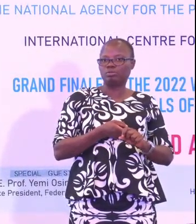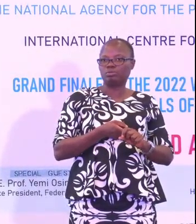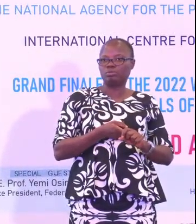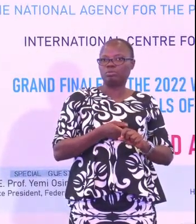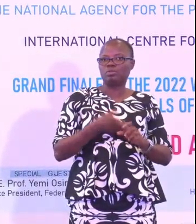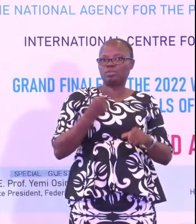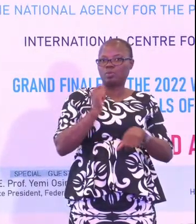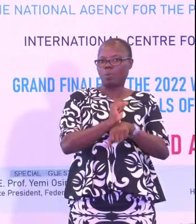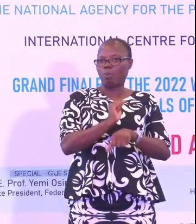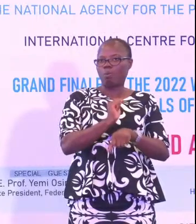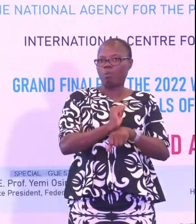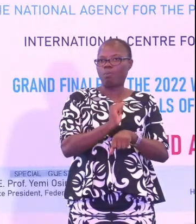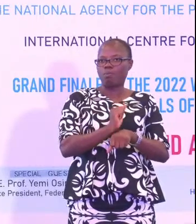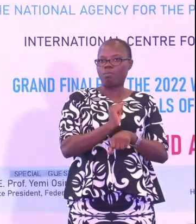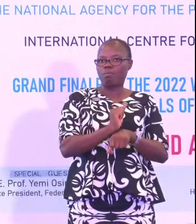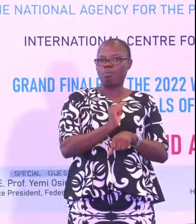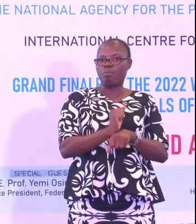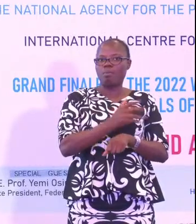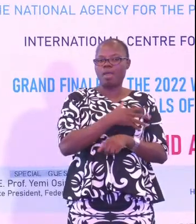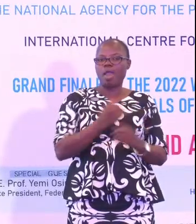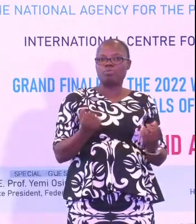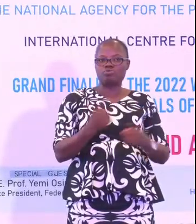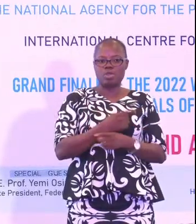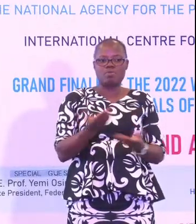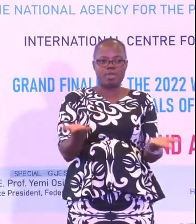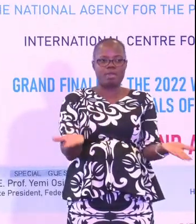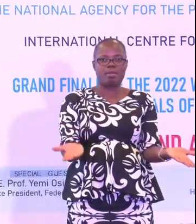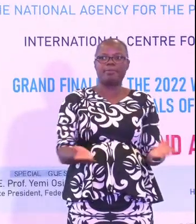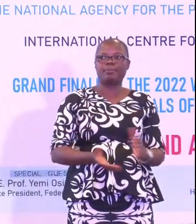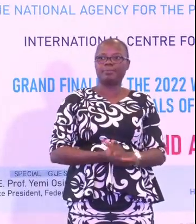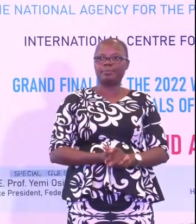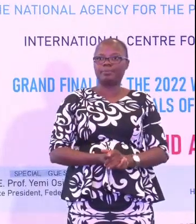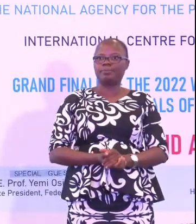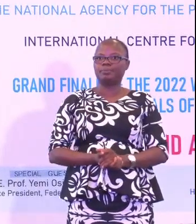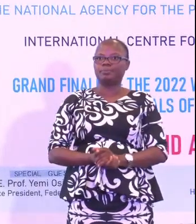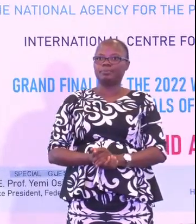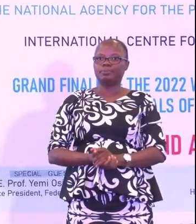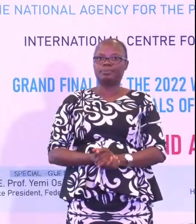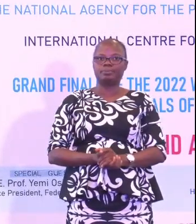the work. And today we are here.